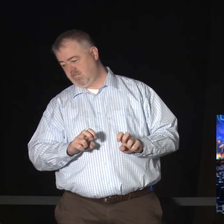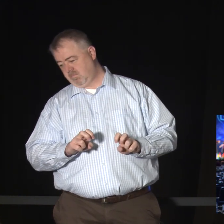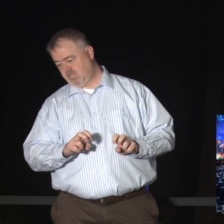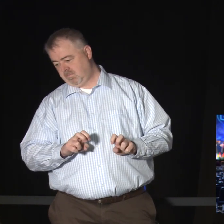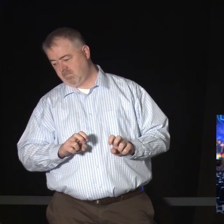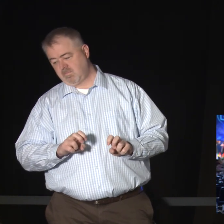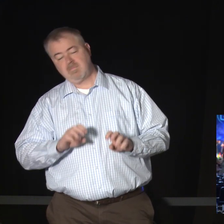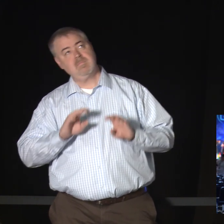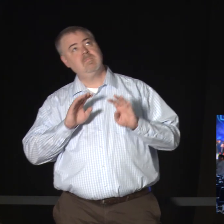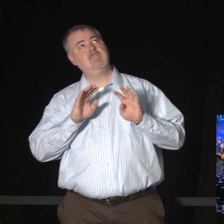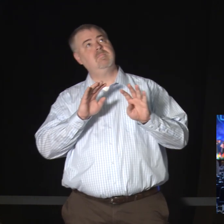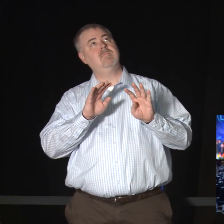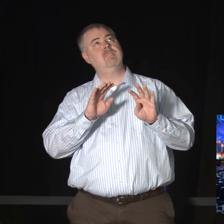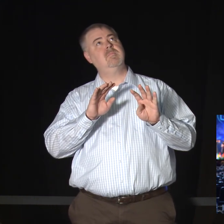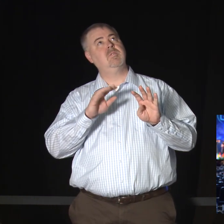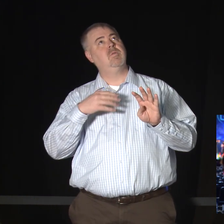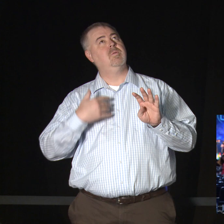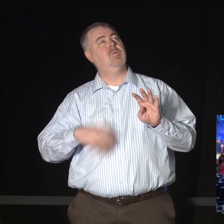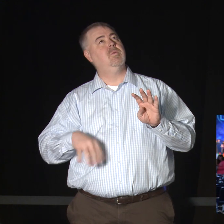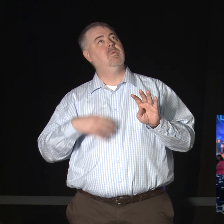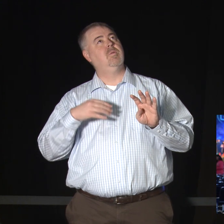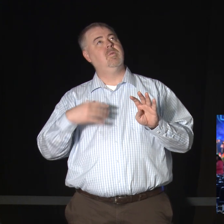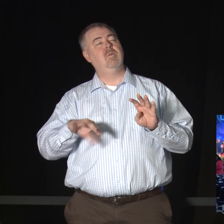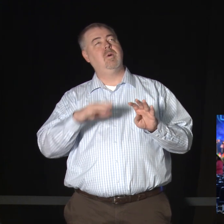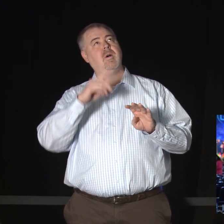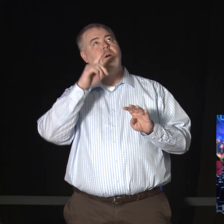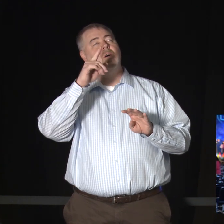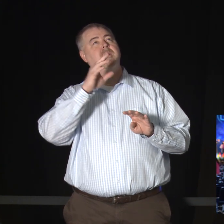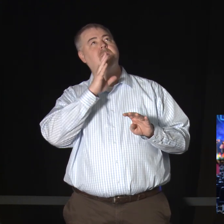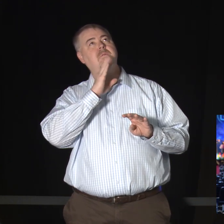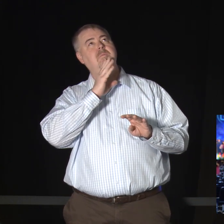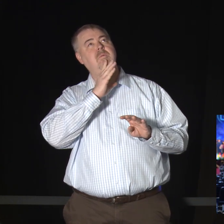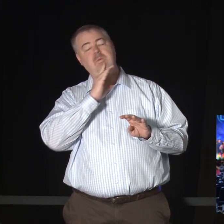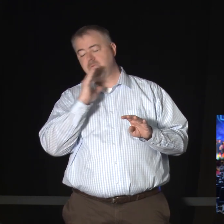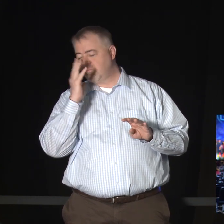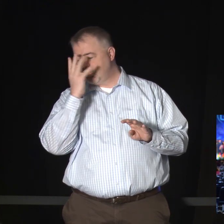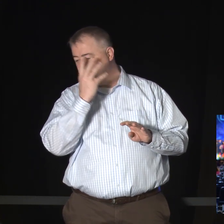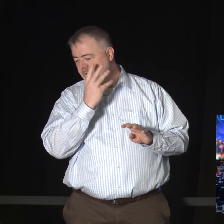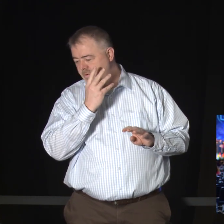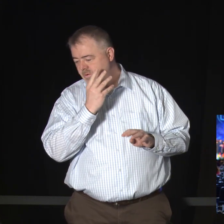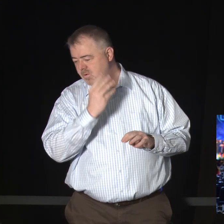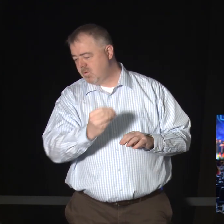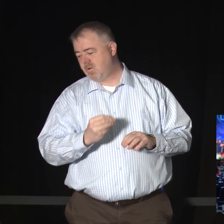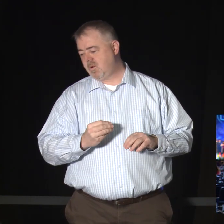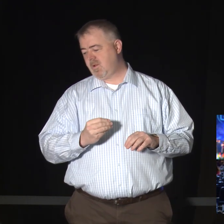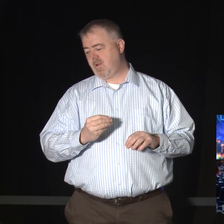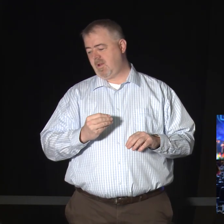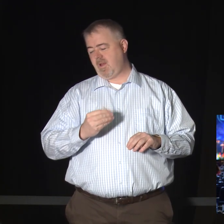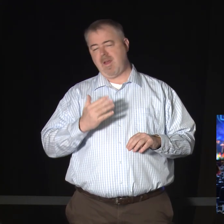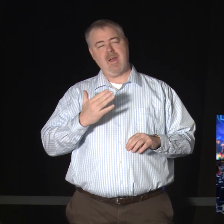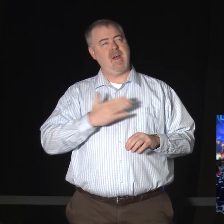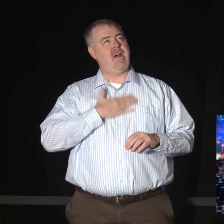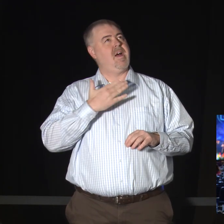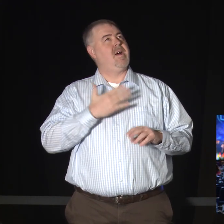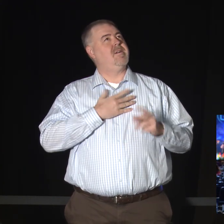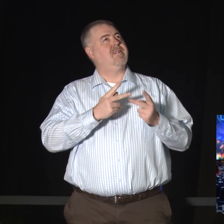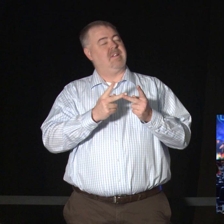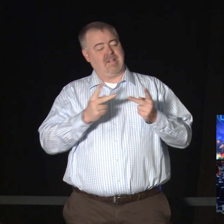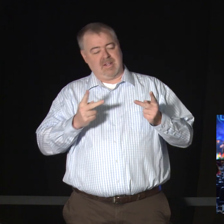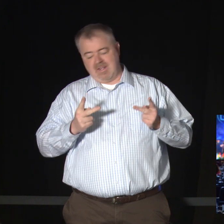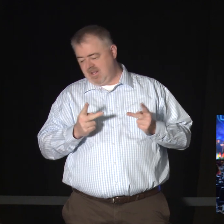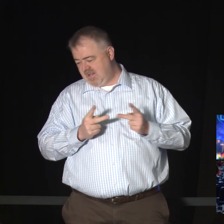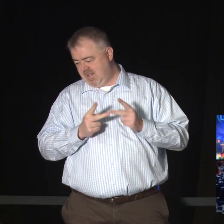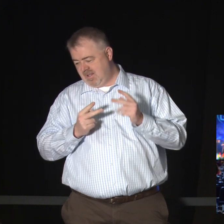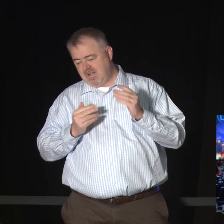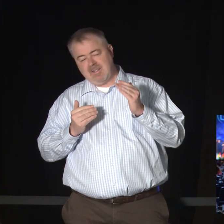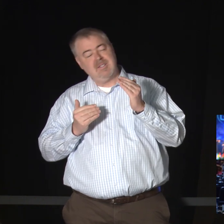they got up at what, 5:45. They started praying again this morning. Yeah, it's incredible to see the dedication of the young people. You may see a number of